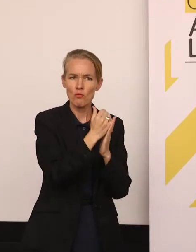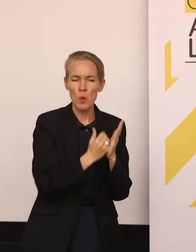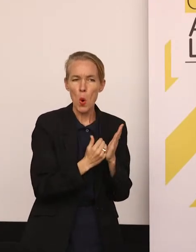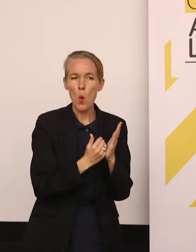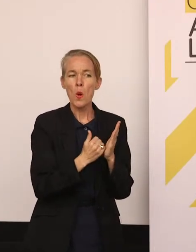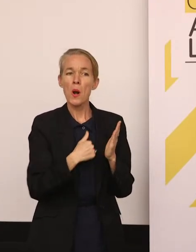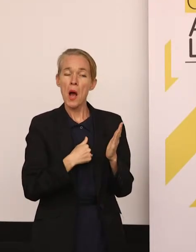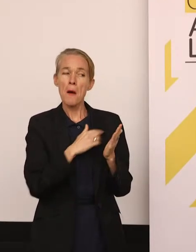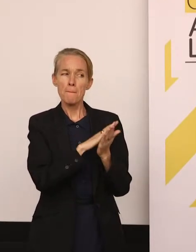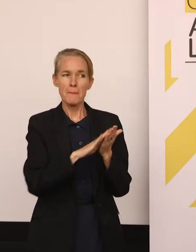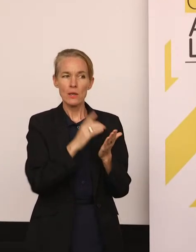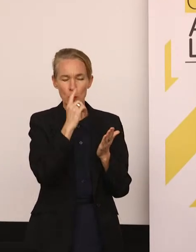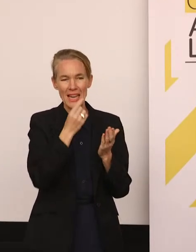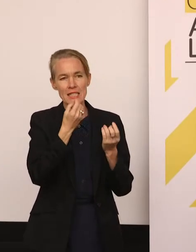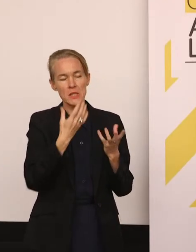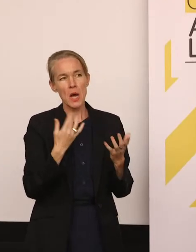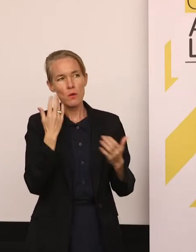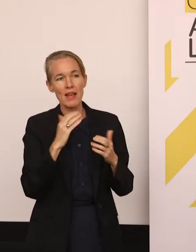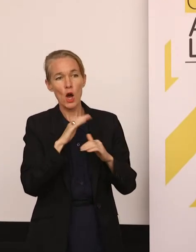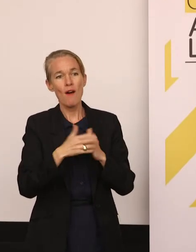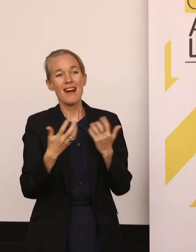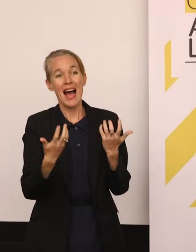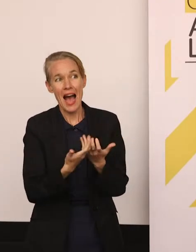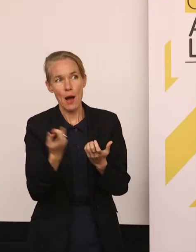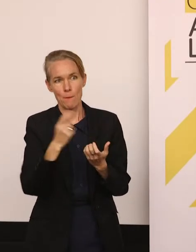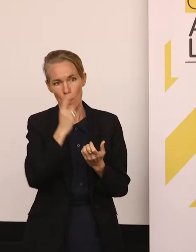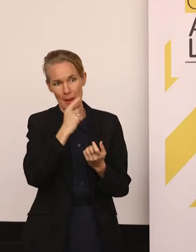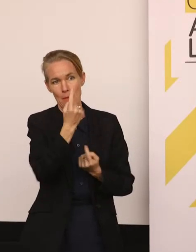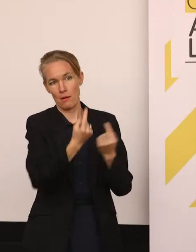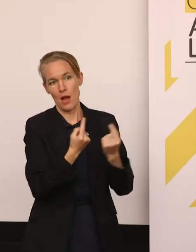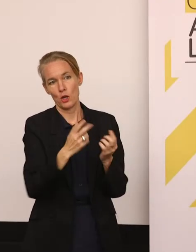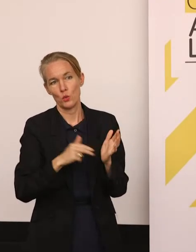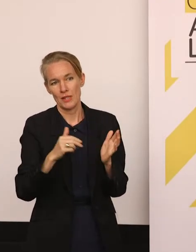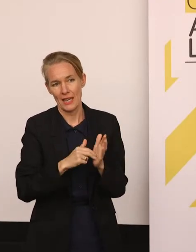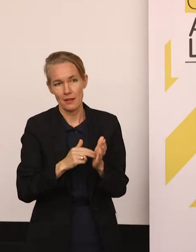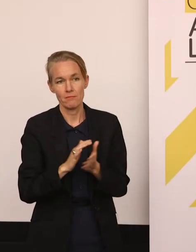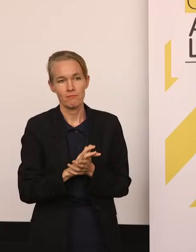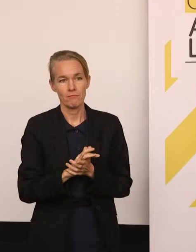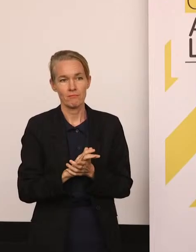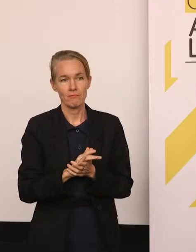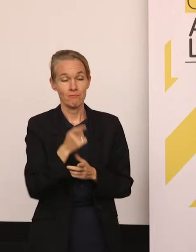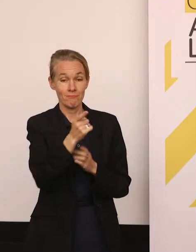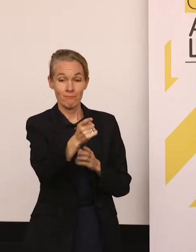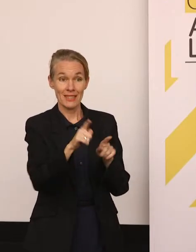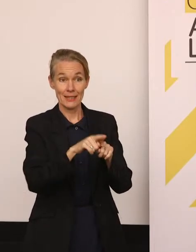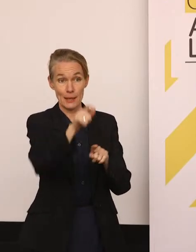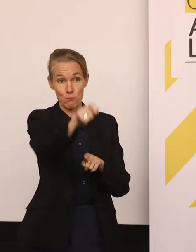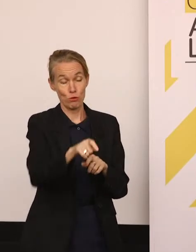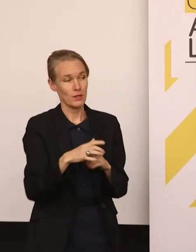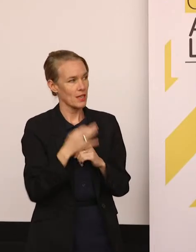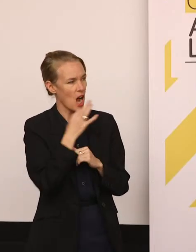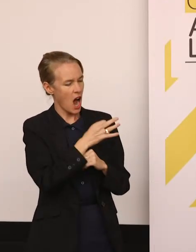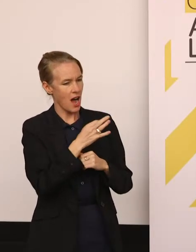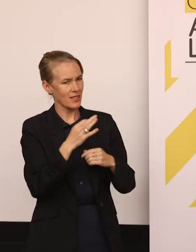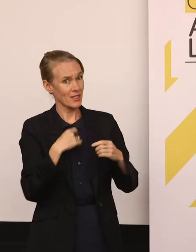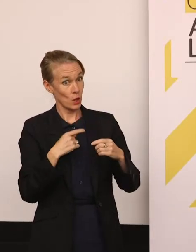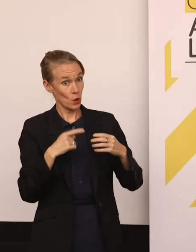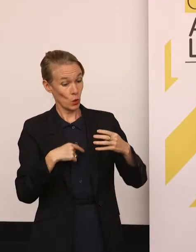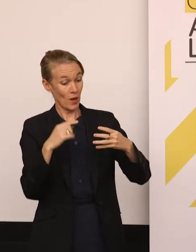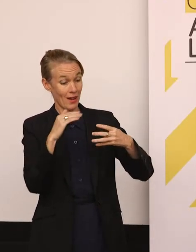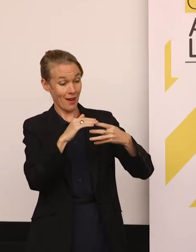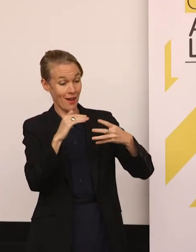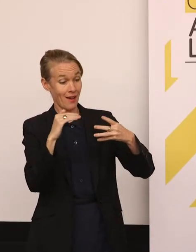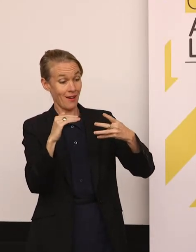how people can be brought back safely. Is there a level 0, and what will that look like for the